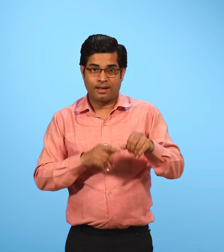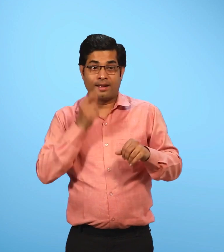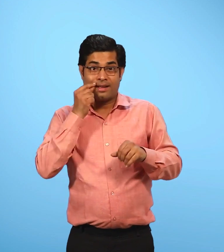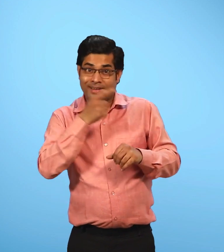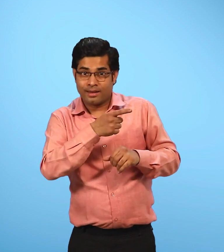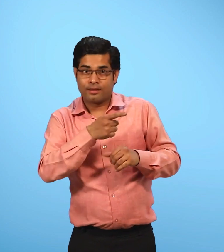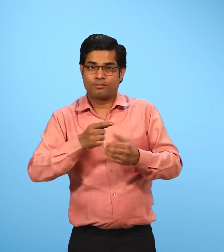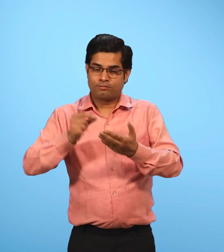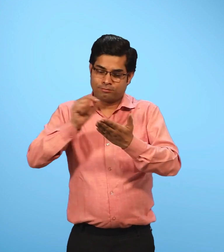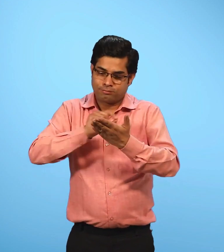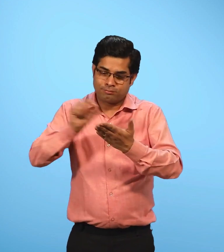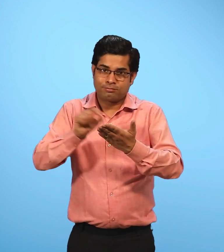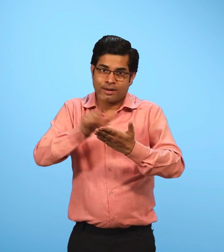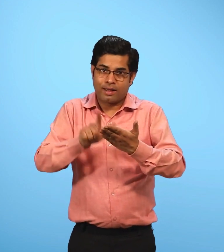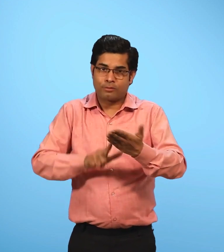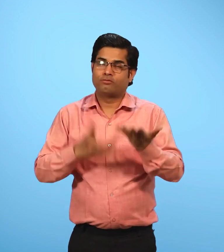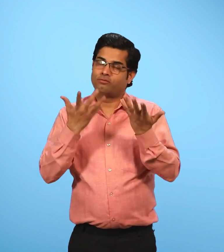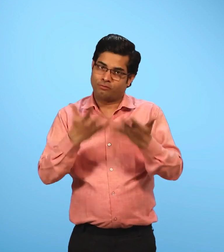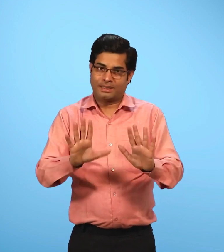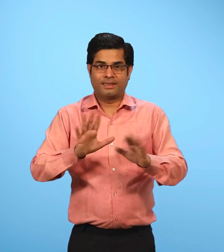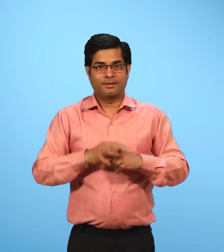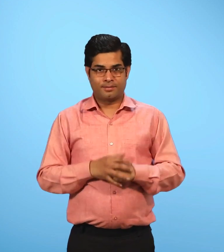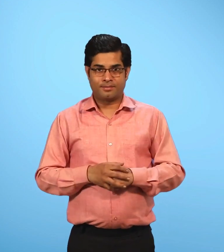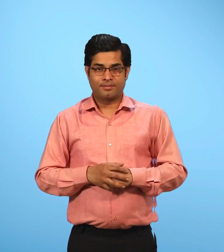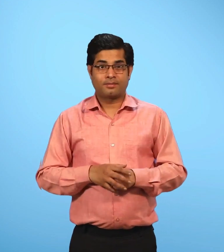3. We may go to Shimla.